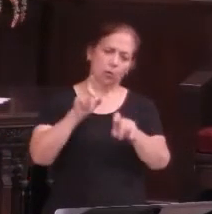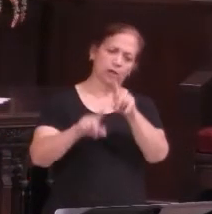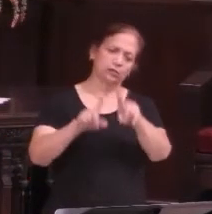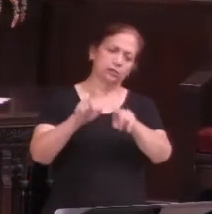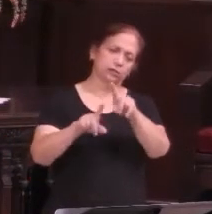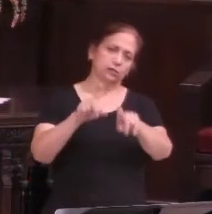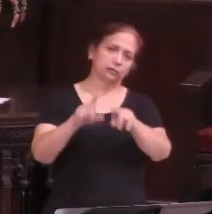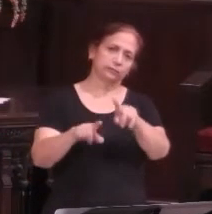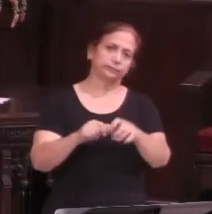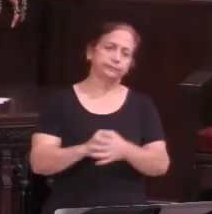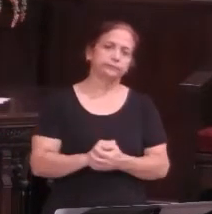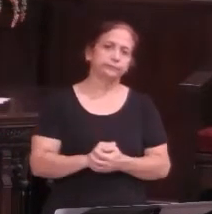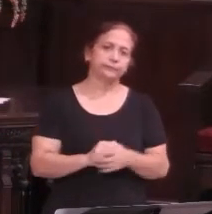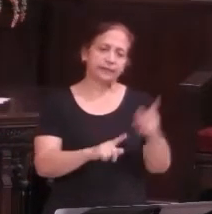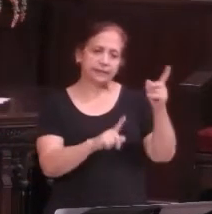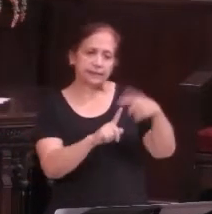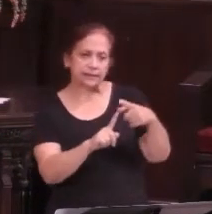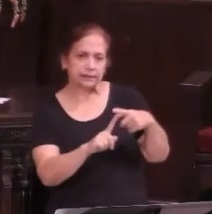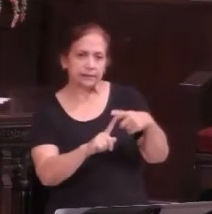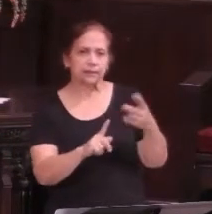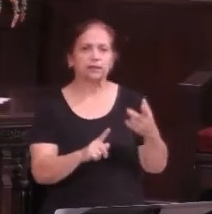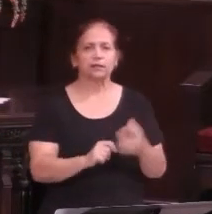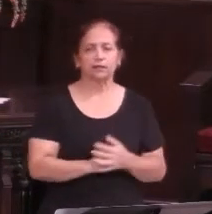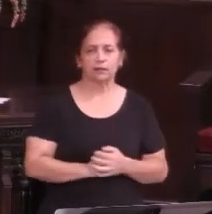questioning, testing,